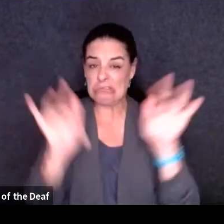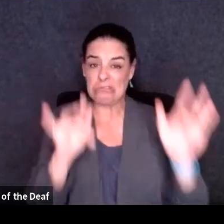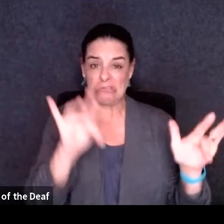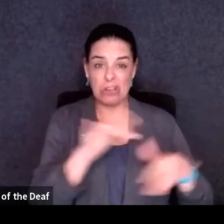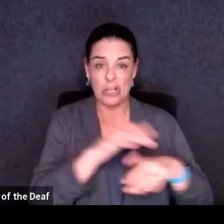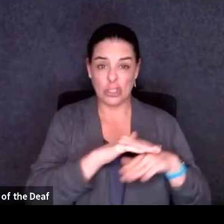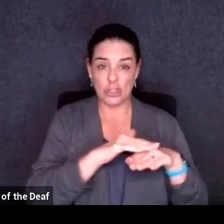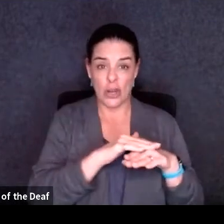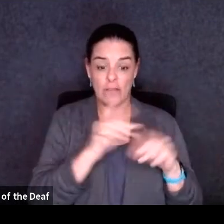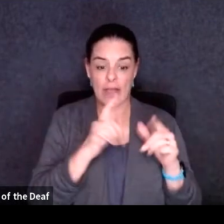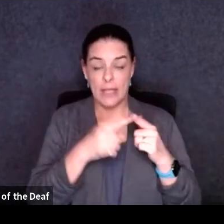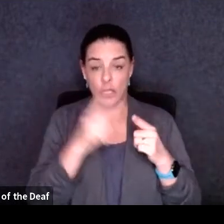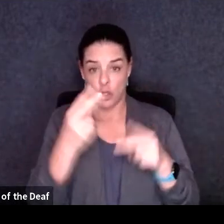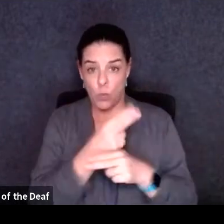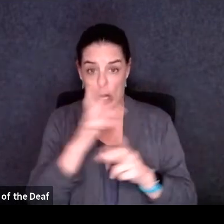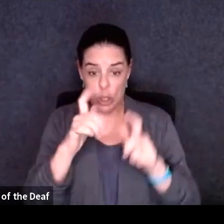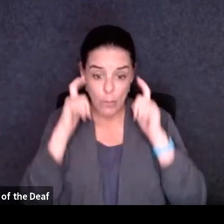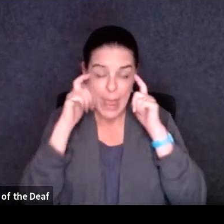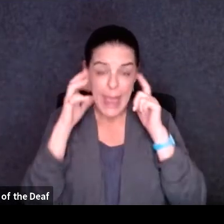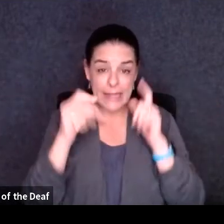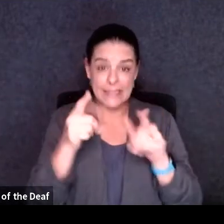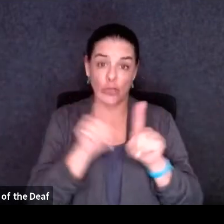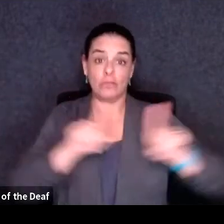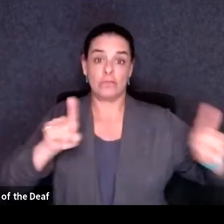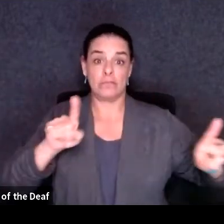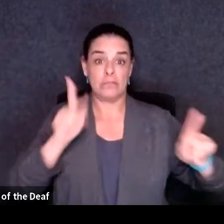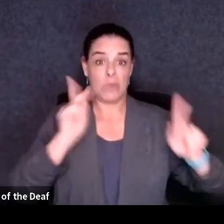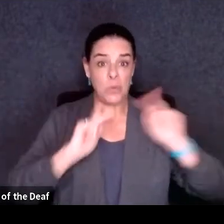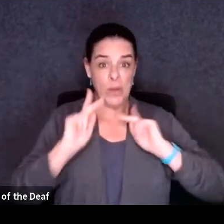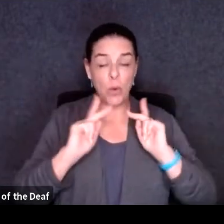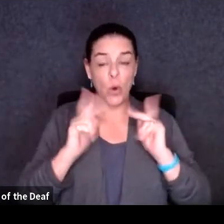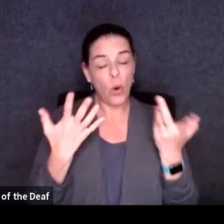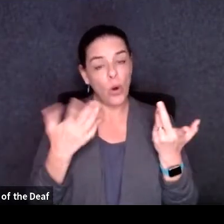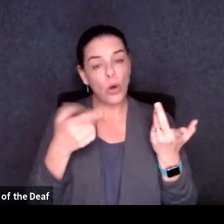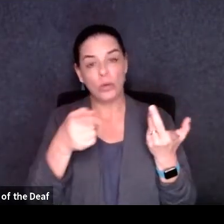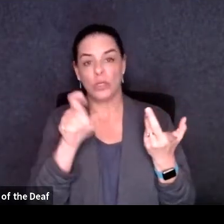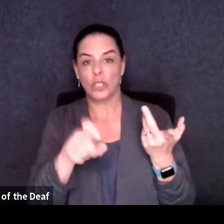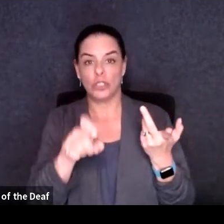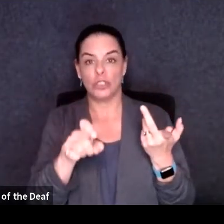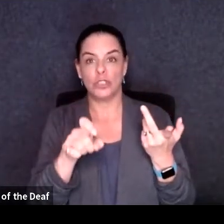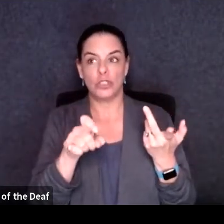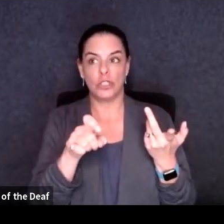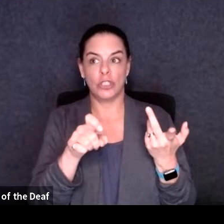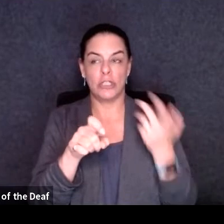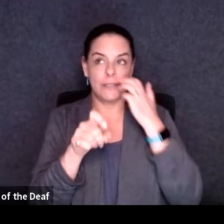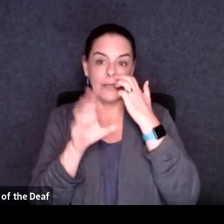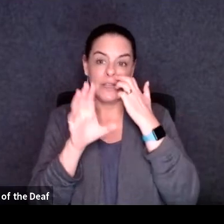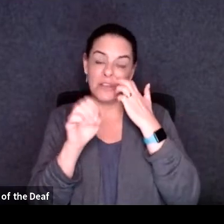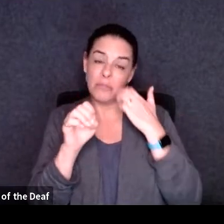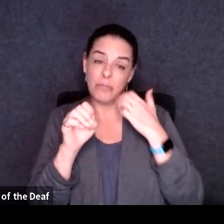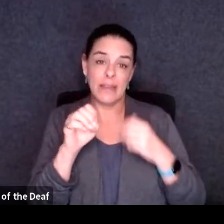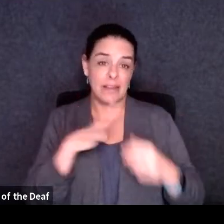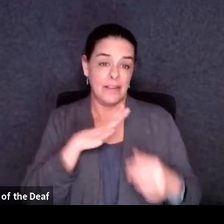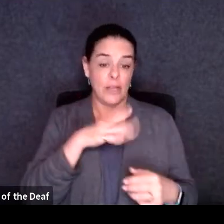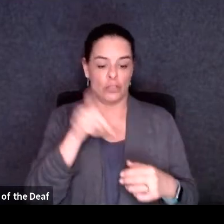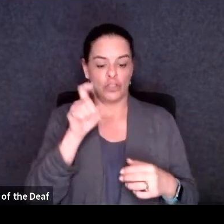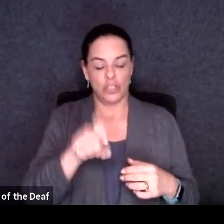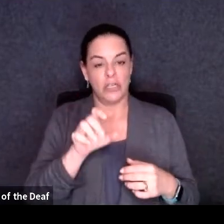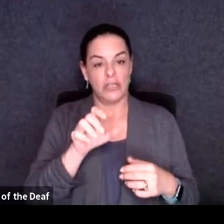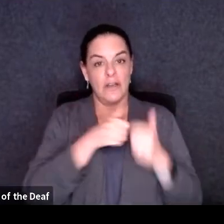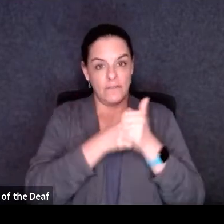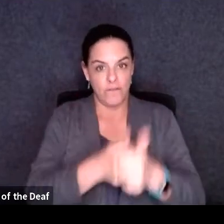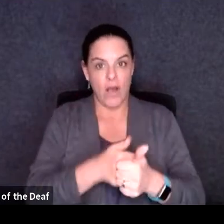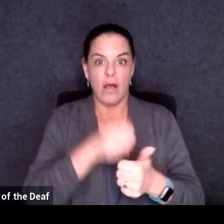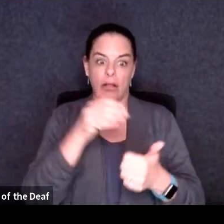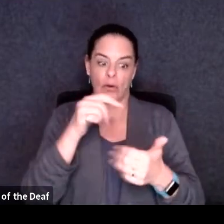surfaces, and you're wearing your mask and you're keeping your distance from people, you should be good. But again, follow those 5 core actions all the